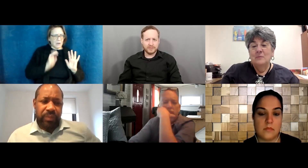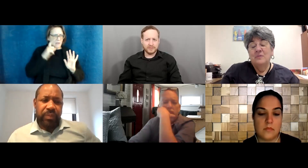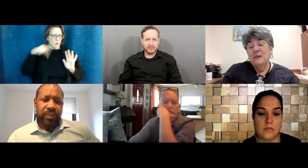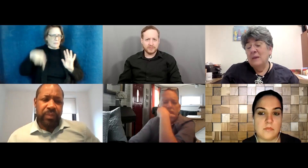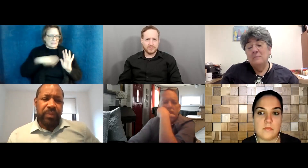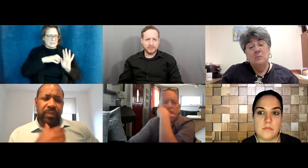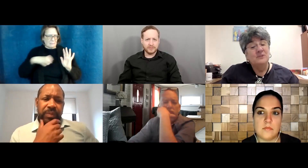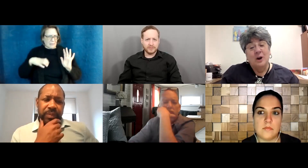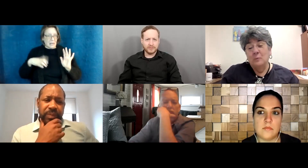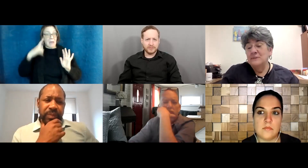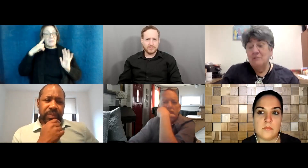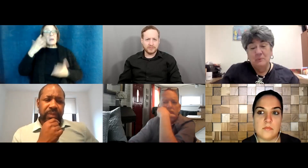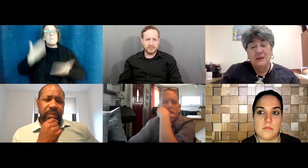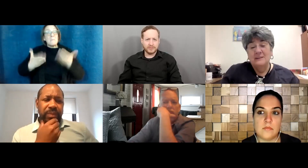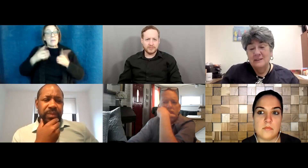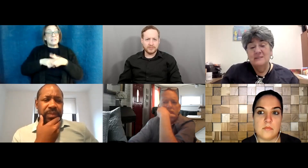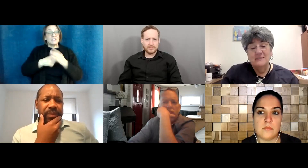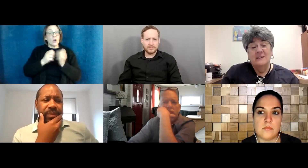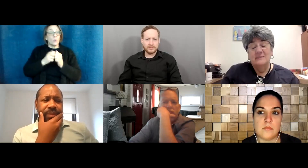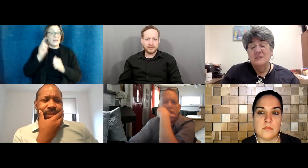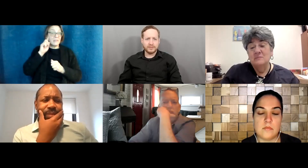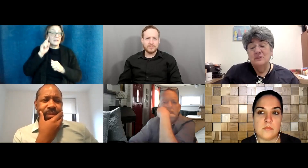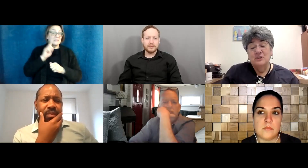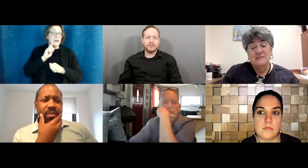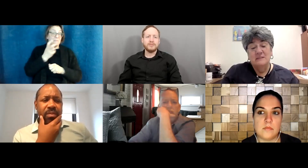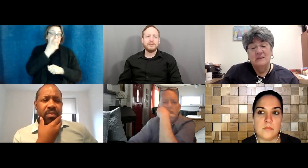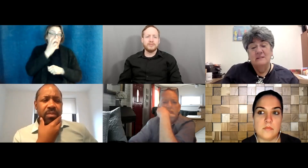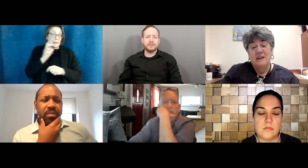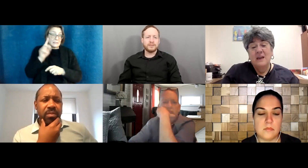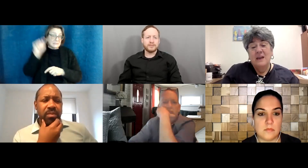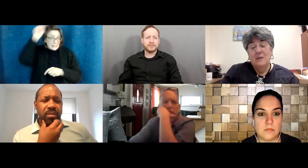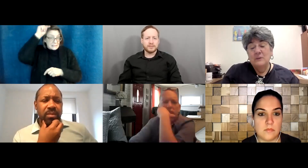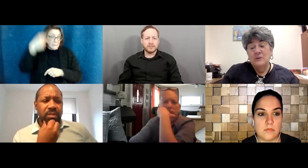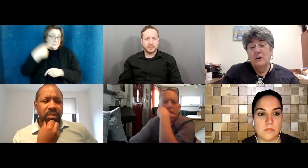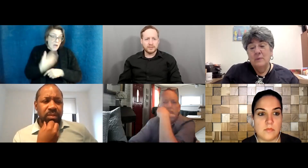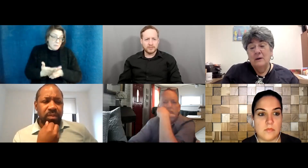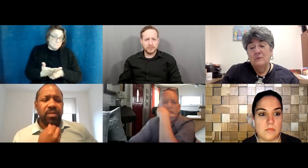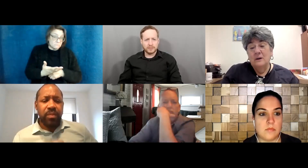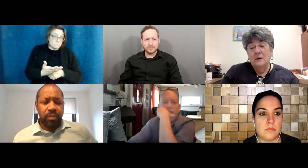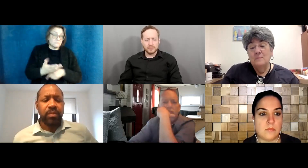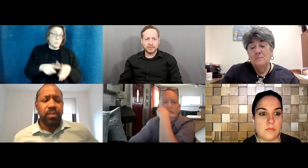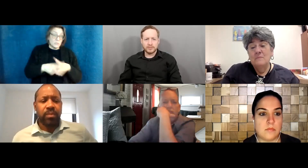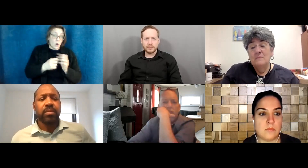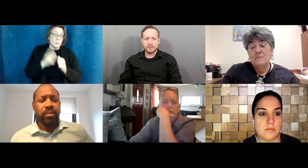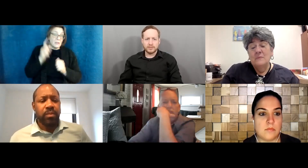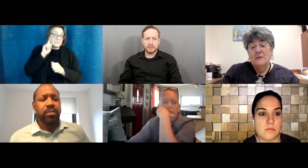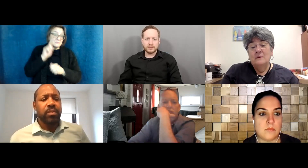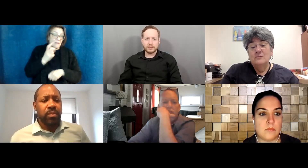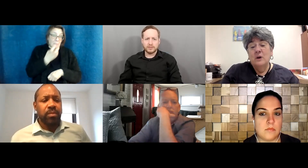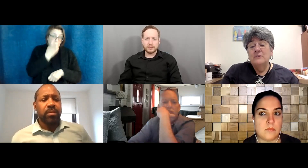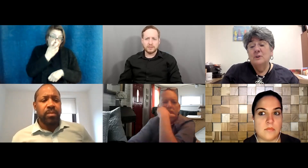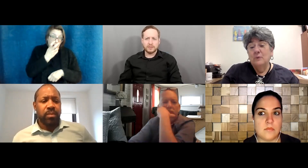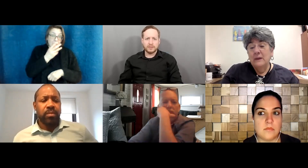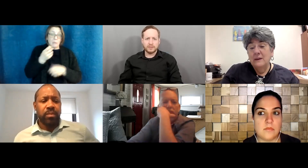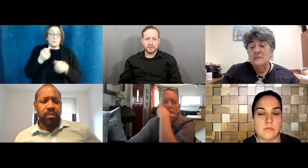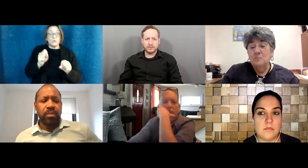I would think maybe we start with deafblind as Tim suggested then, and we talk about